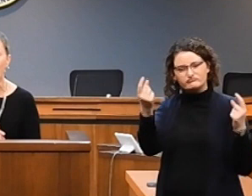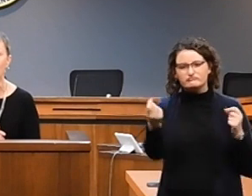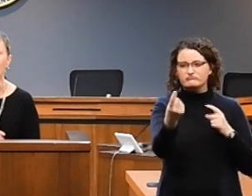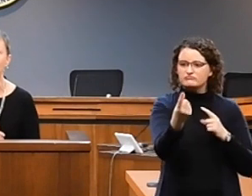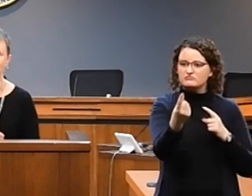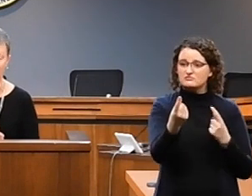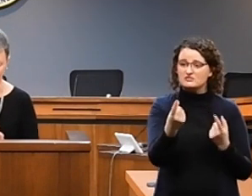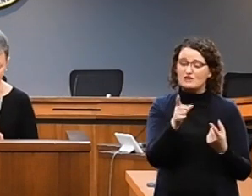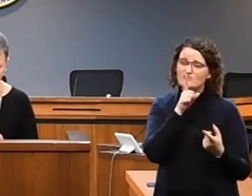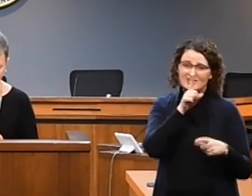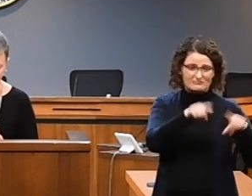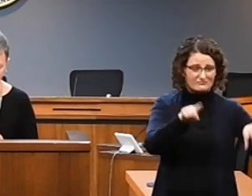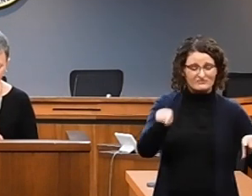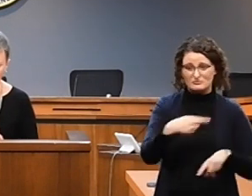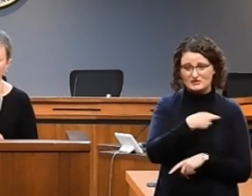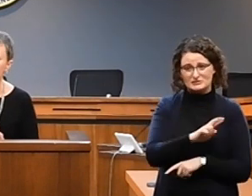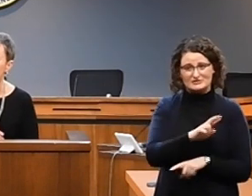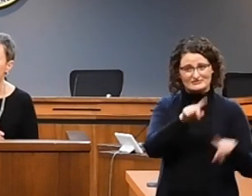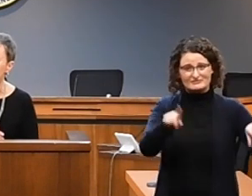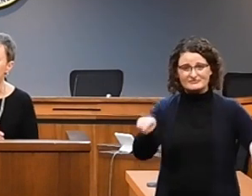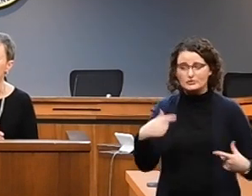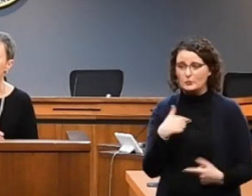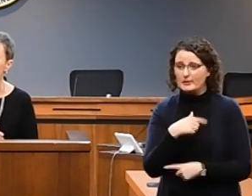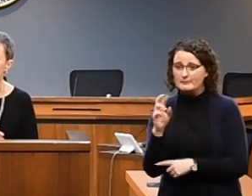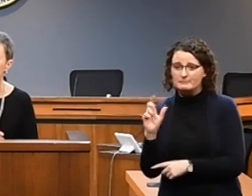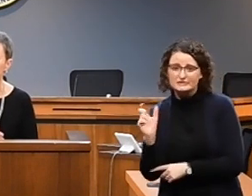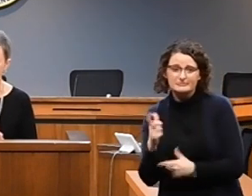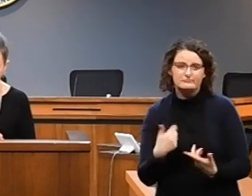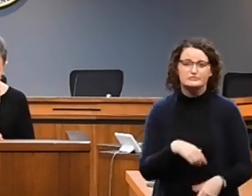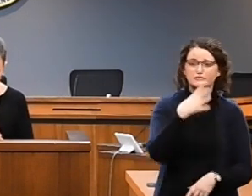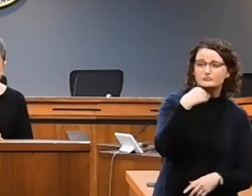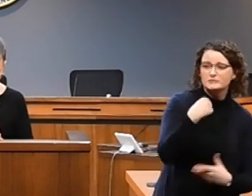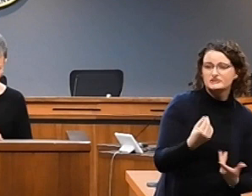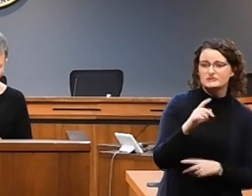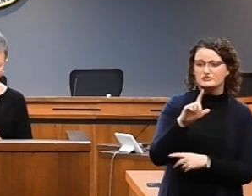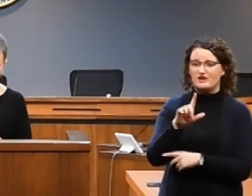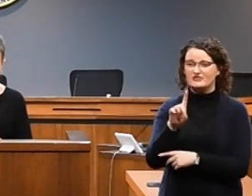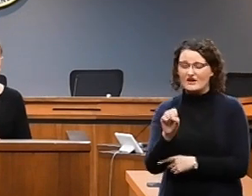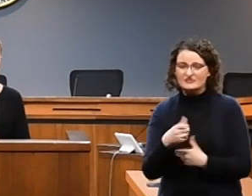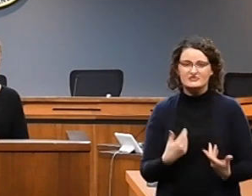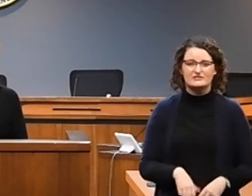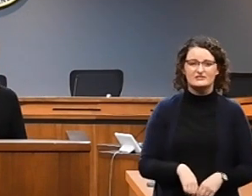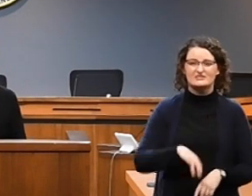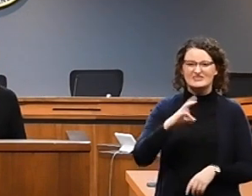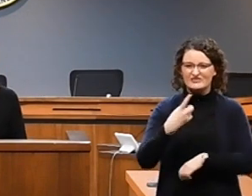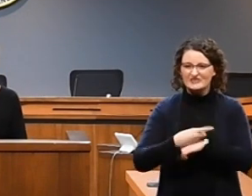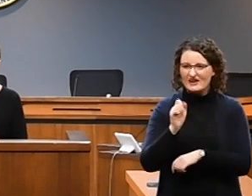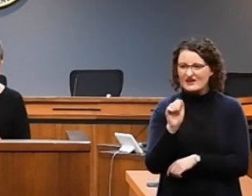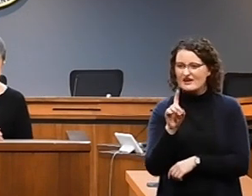vary quite greatly. We are Muslim and Jewish, Latter-day Saints, Seventh-day